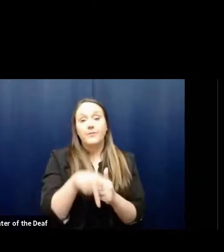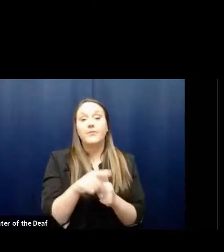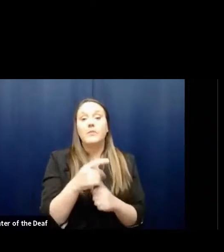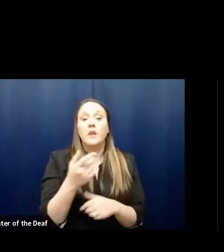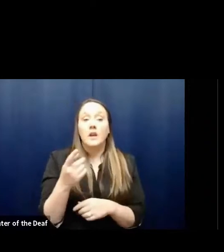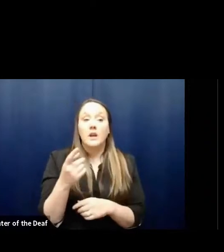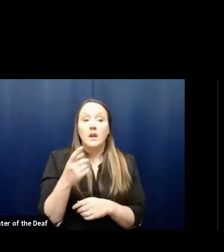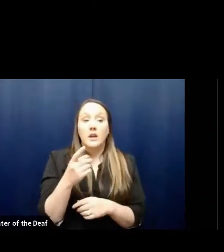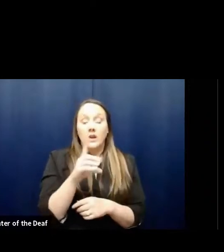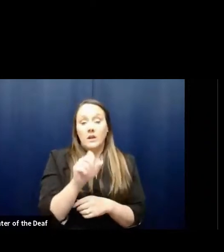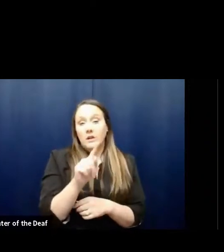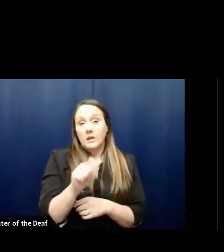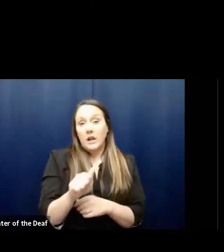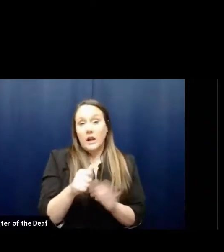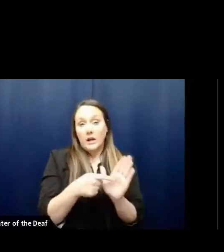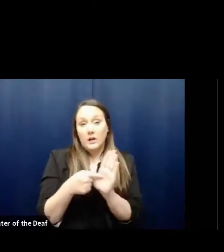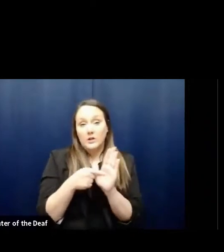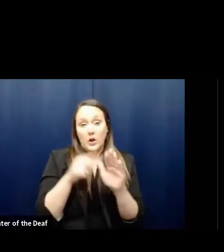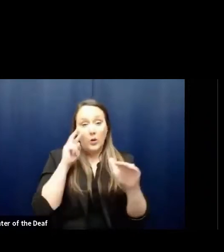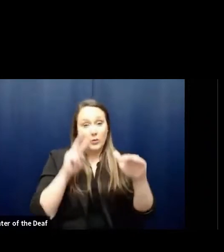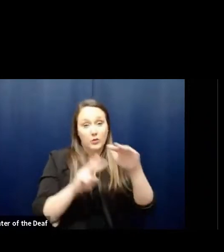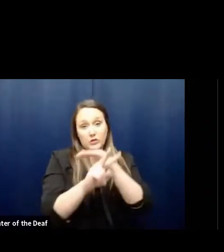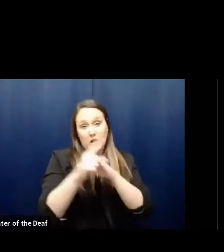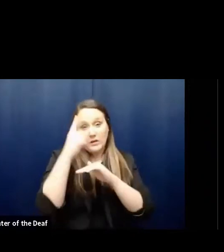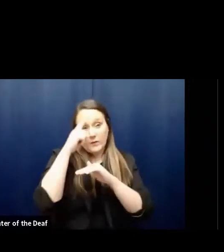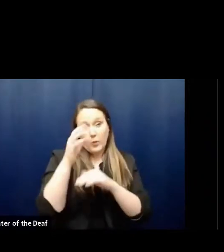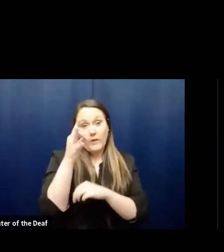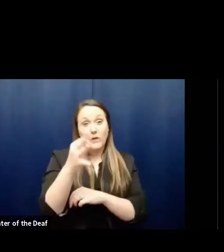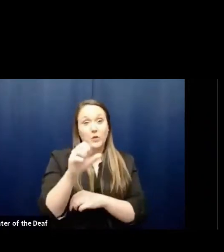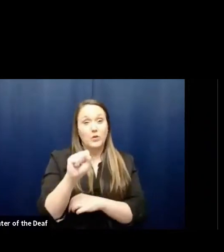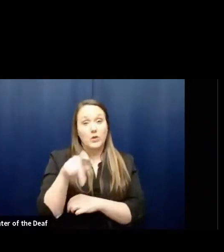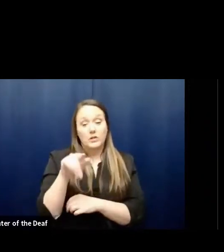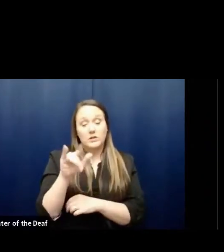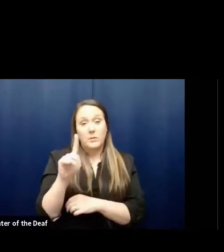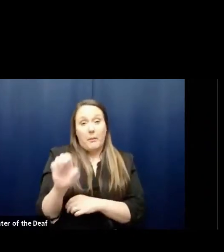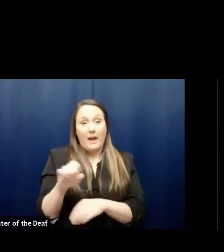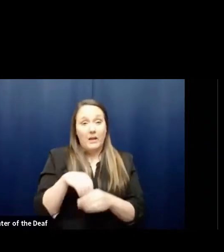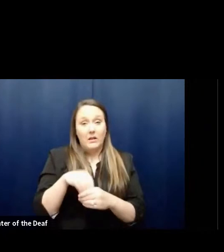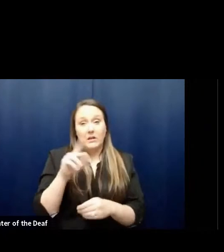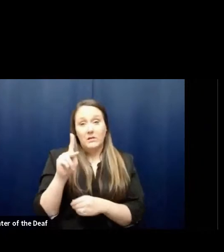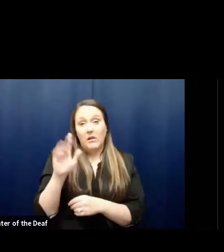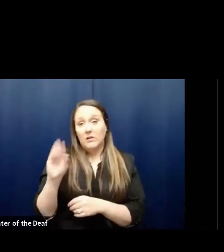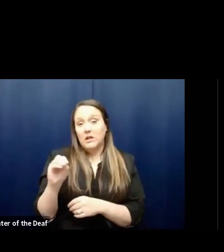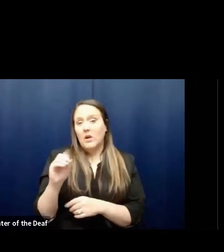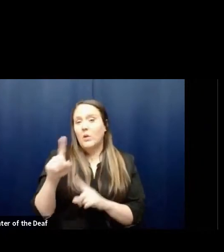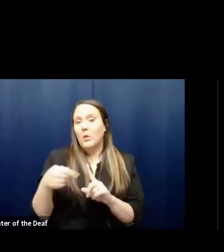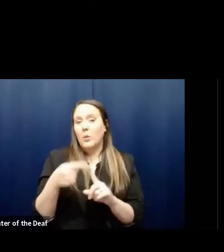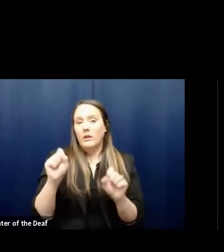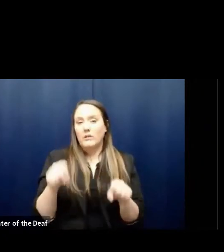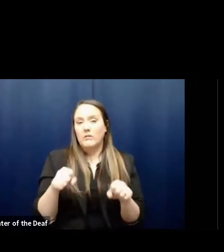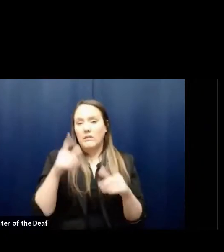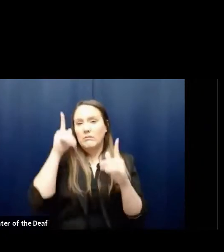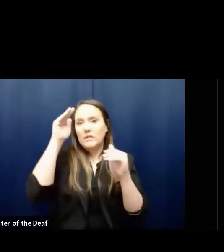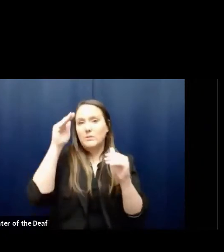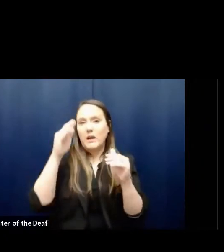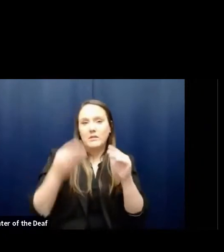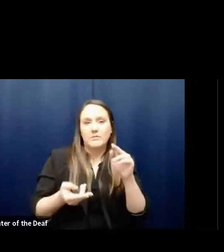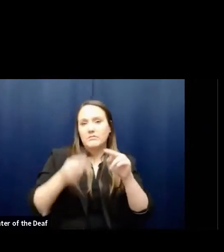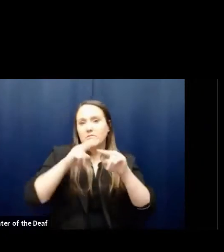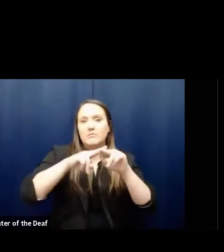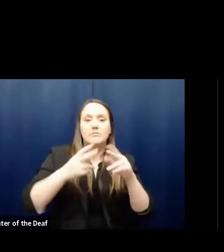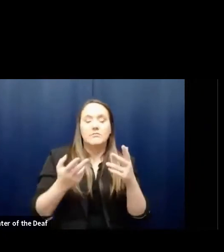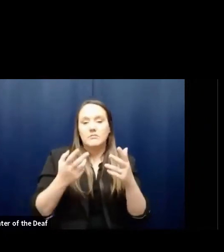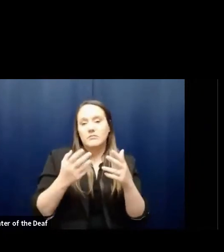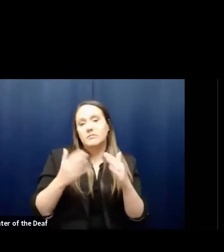does the data show projections for a future spike in Knox County? And if so, when can we expect a peak? So I'm